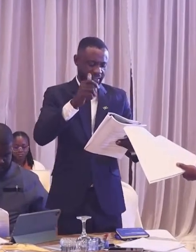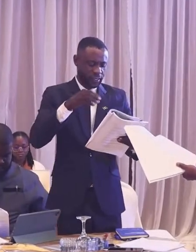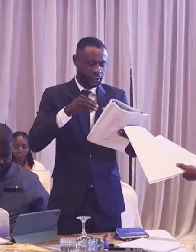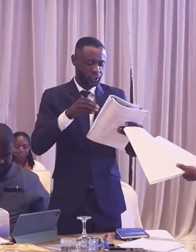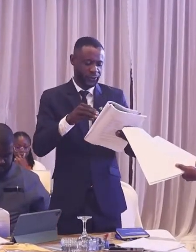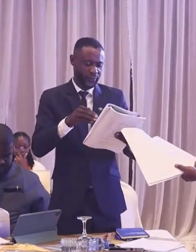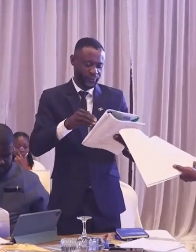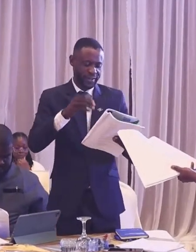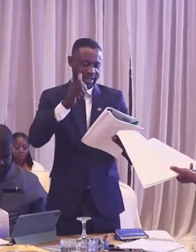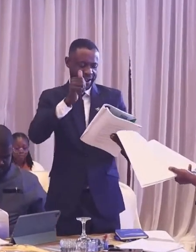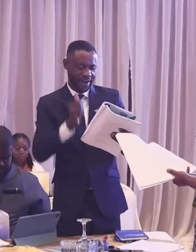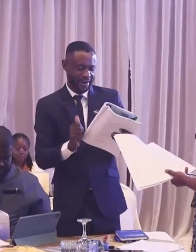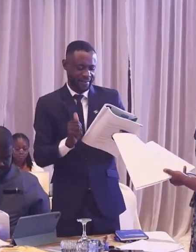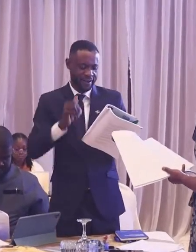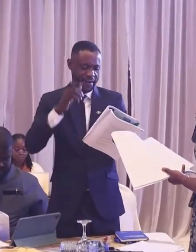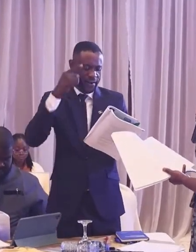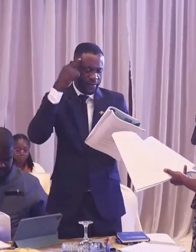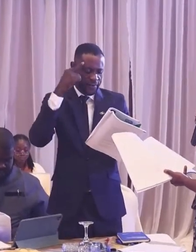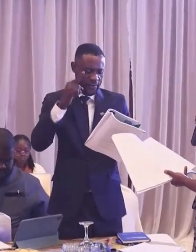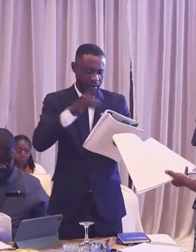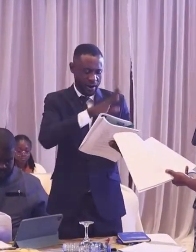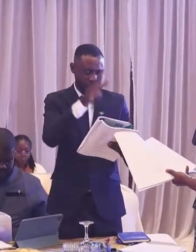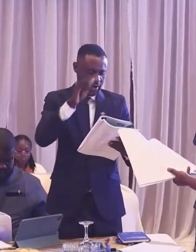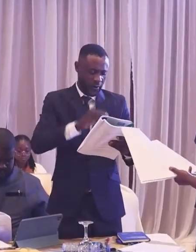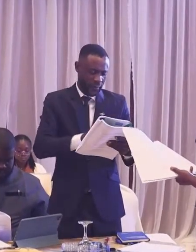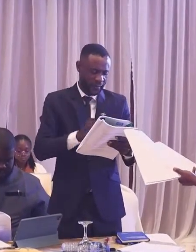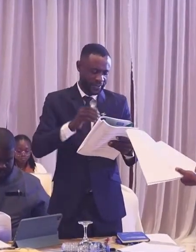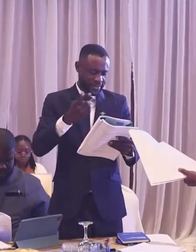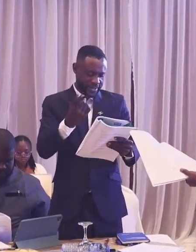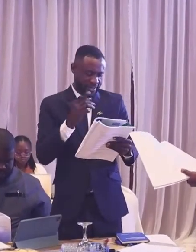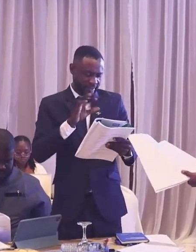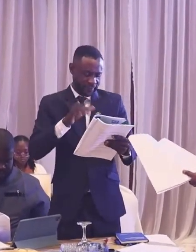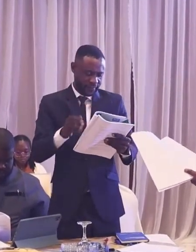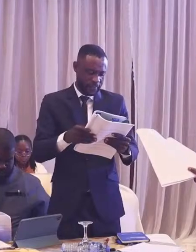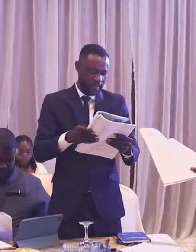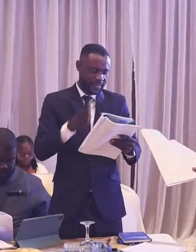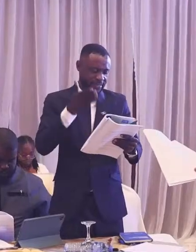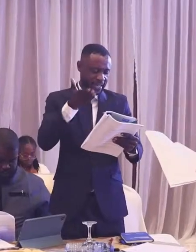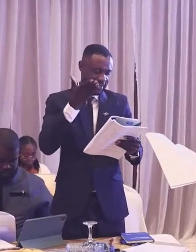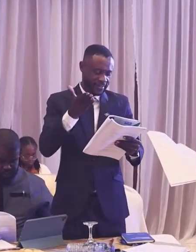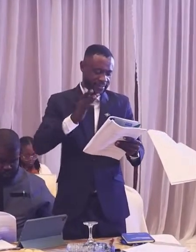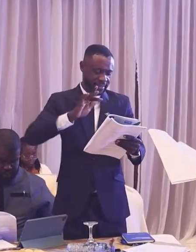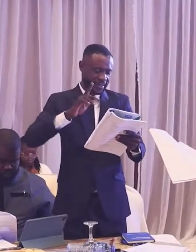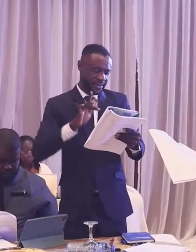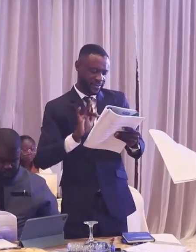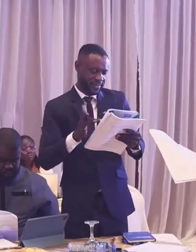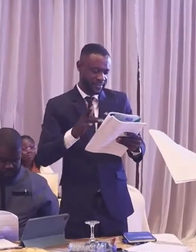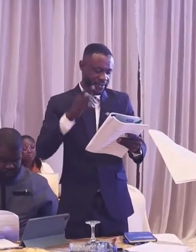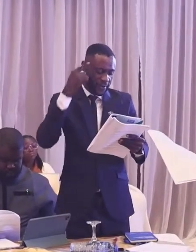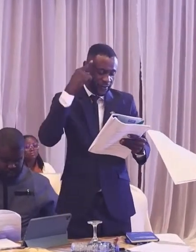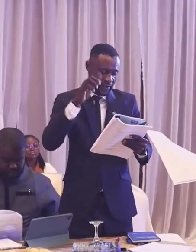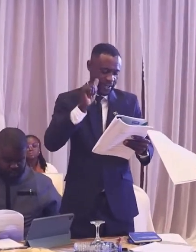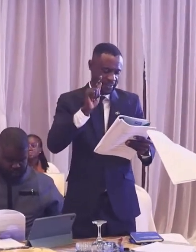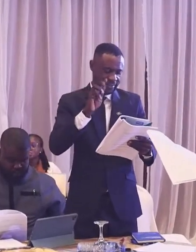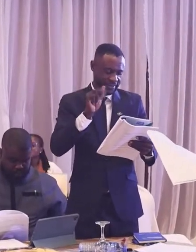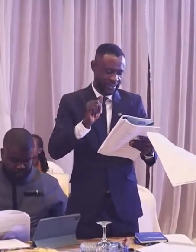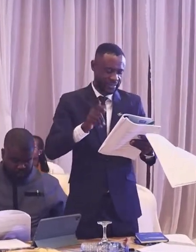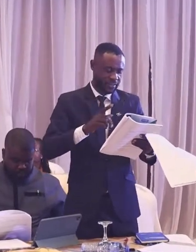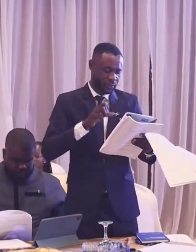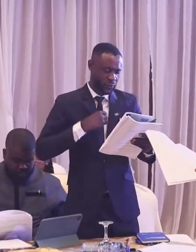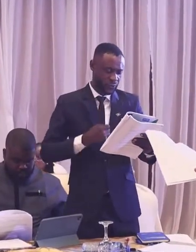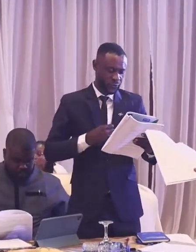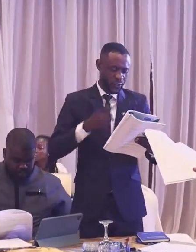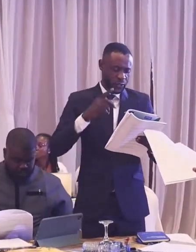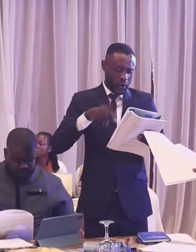IATA guidelines advocates for inclusive customer services training for airline